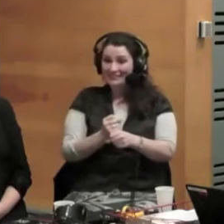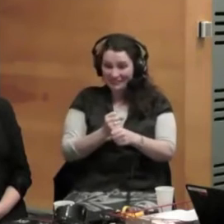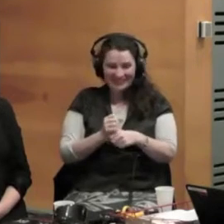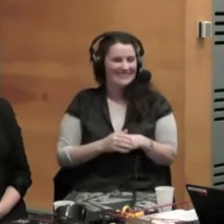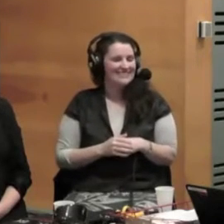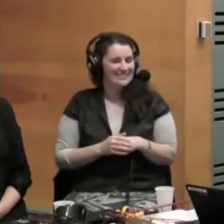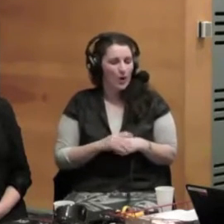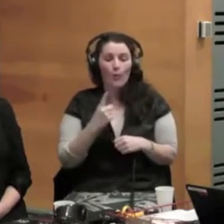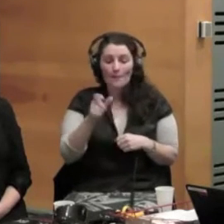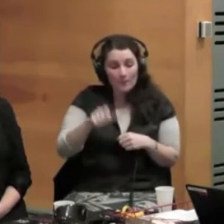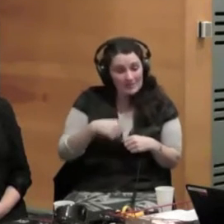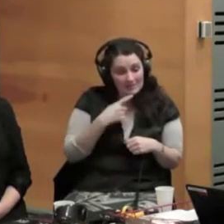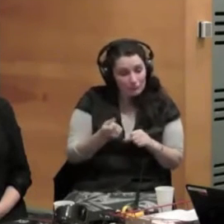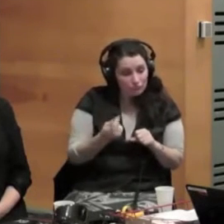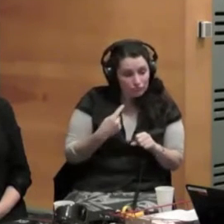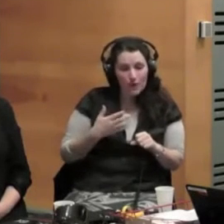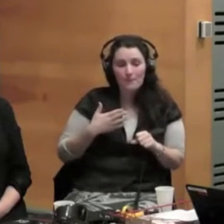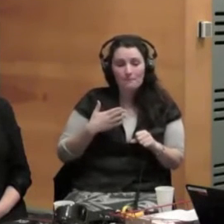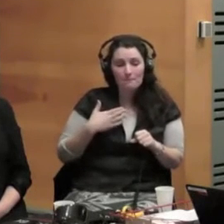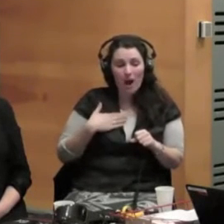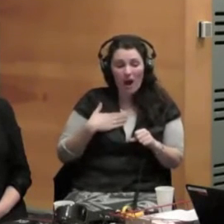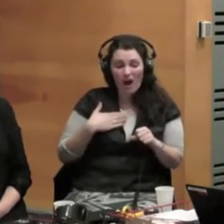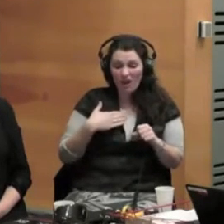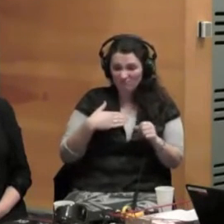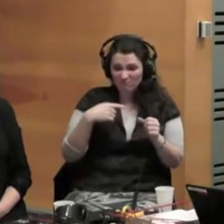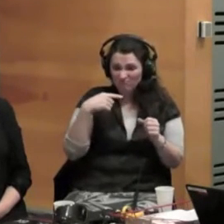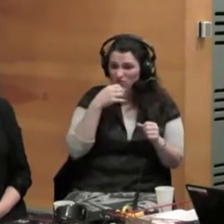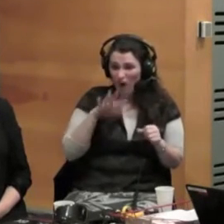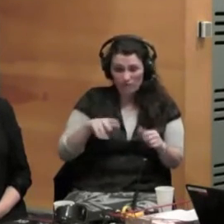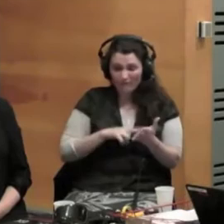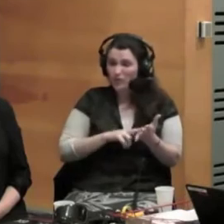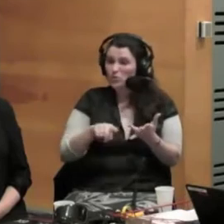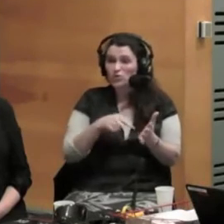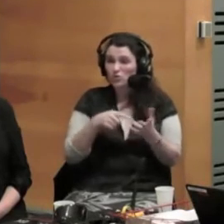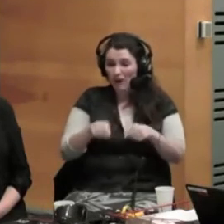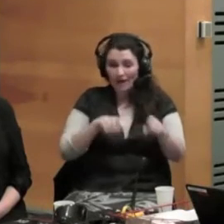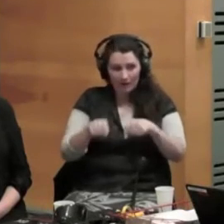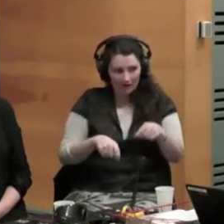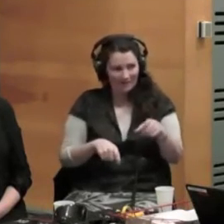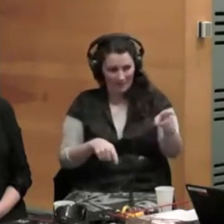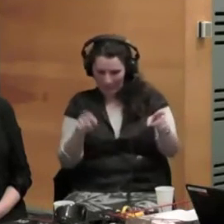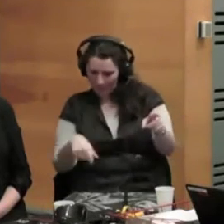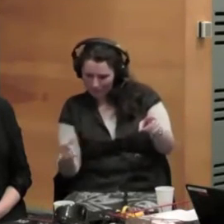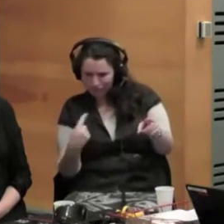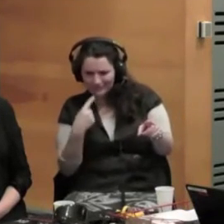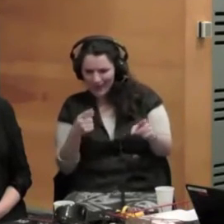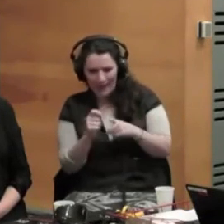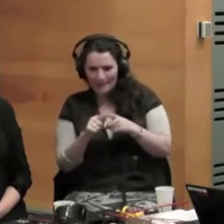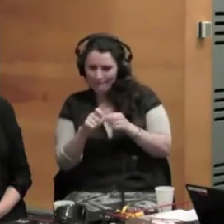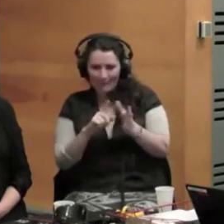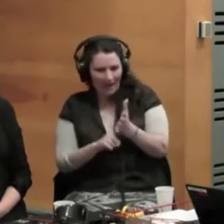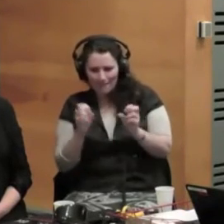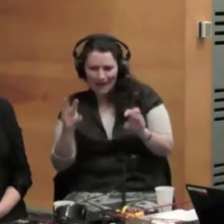learn how to ride a bike and has done so now for 5 years, says Ray in Moorabbin. Ray, pedal magic. Pedal magic, Ray. Leon in Fitzroy North says,